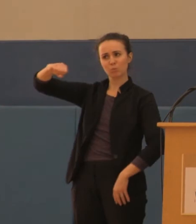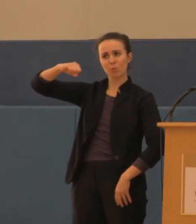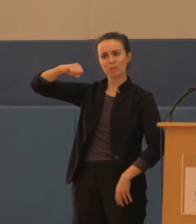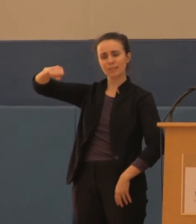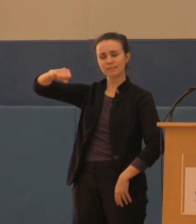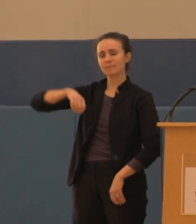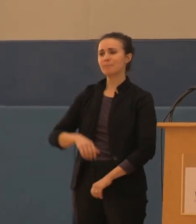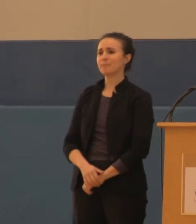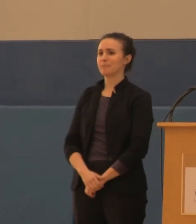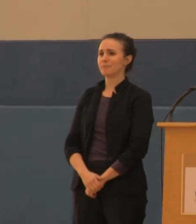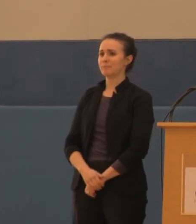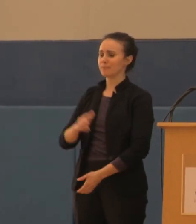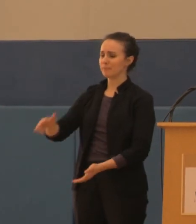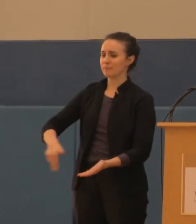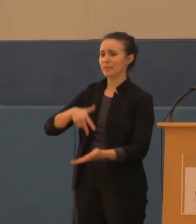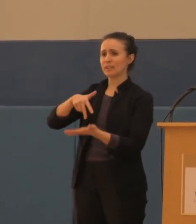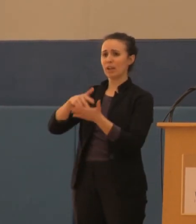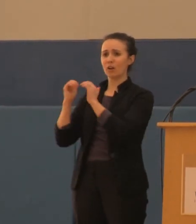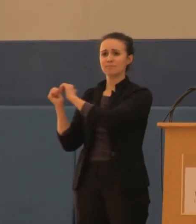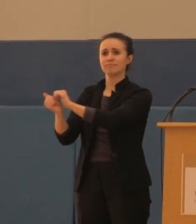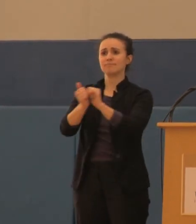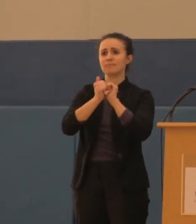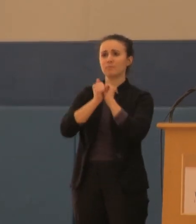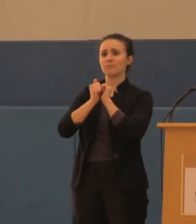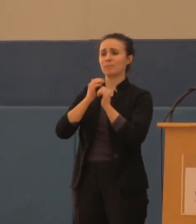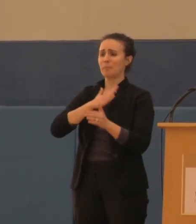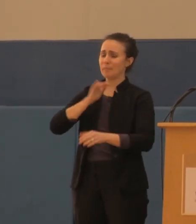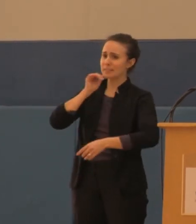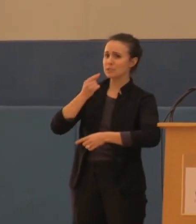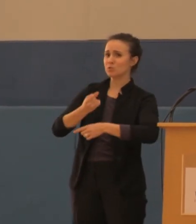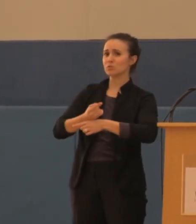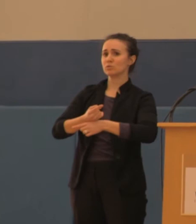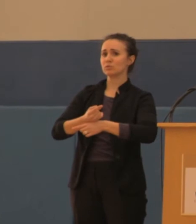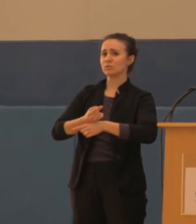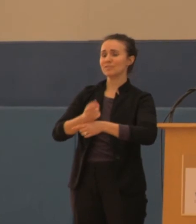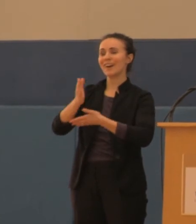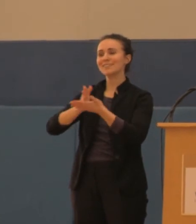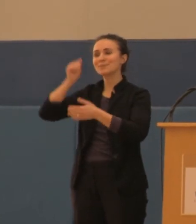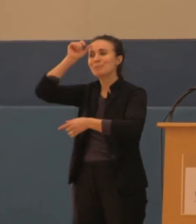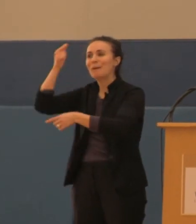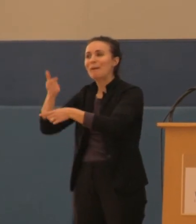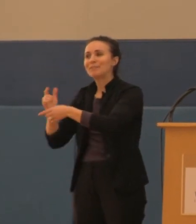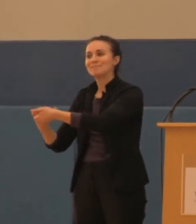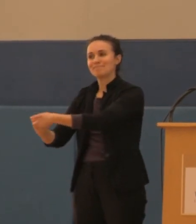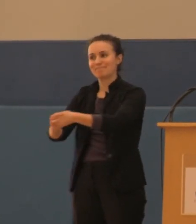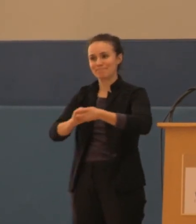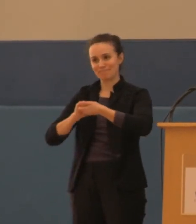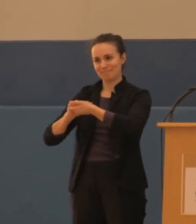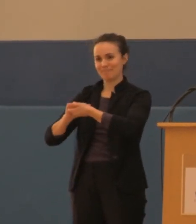Marching and standing together with my sisters and some brothers.